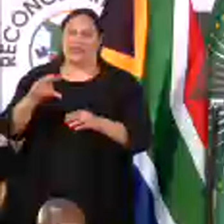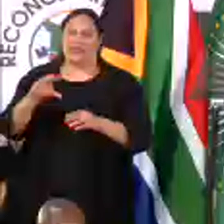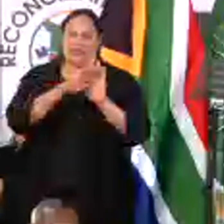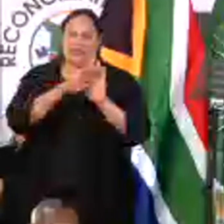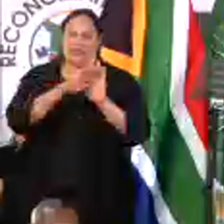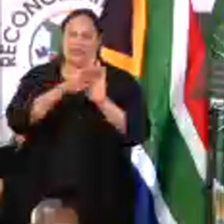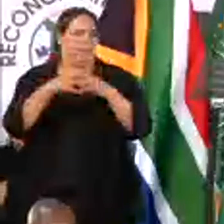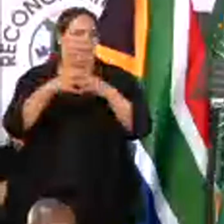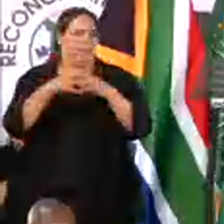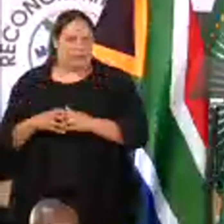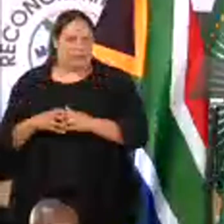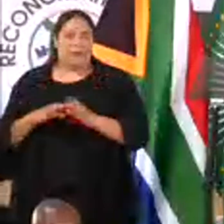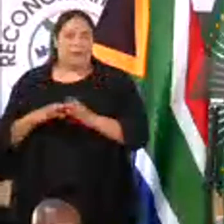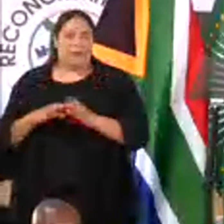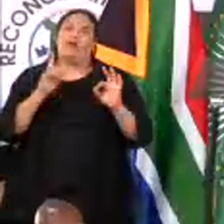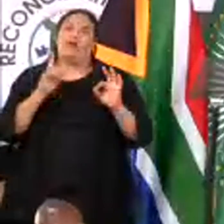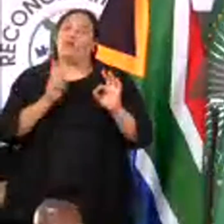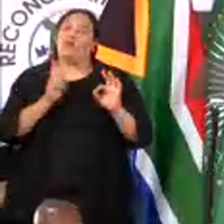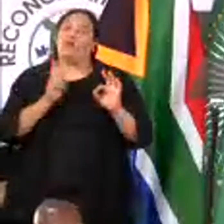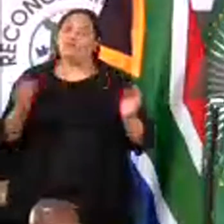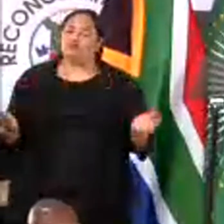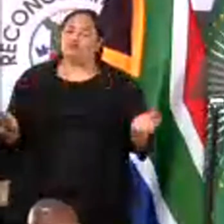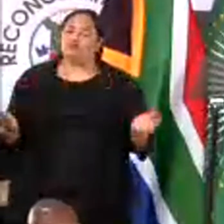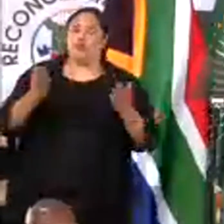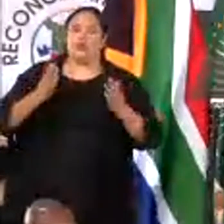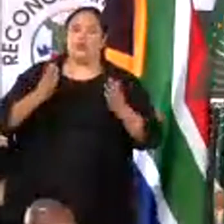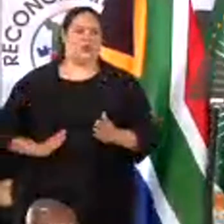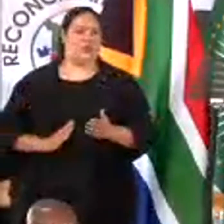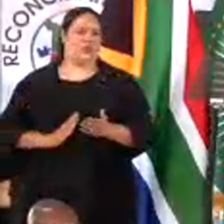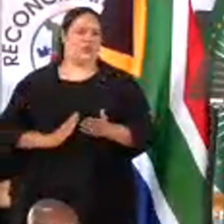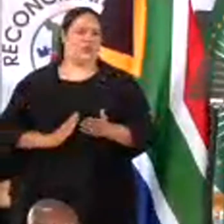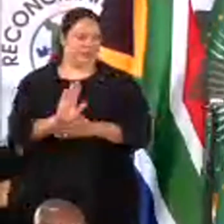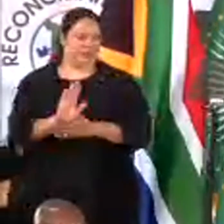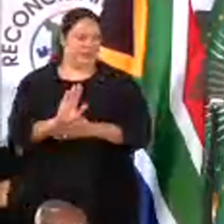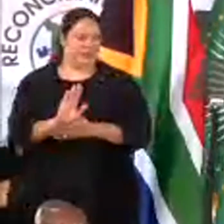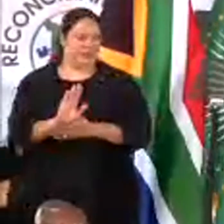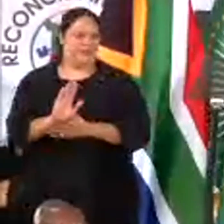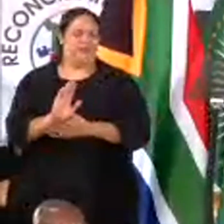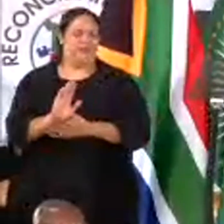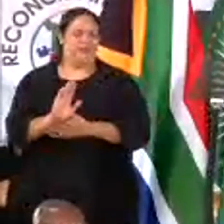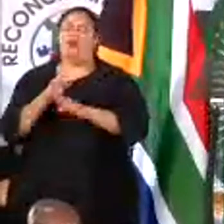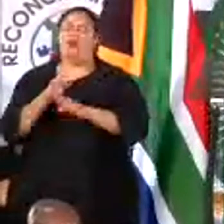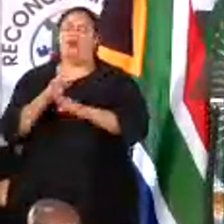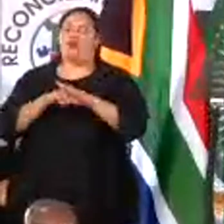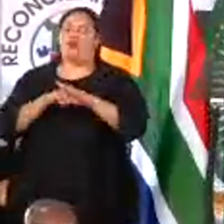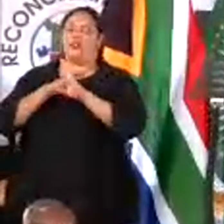programs that emphasize human rights, anti-racism,